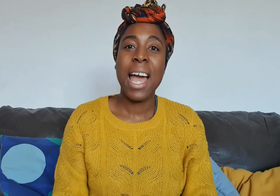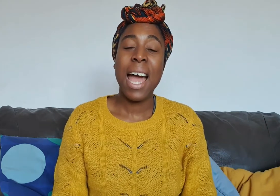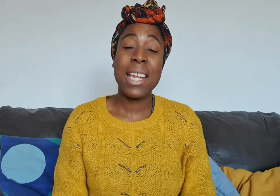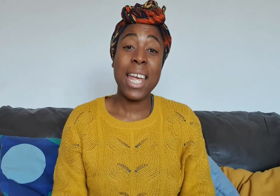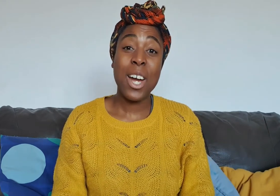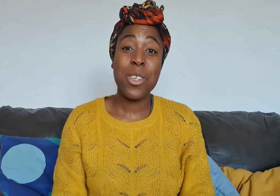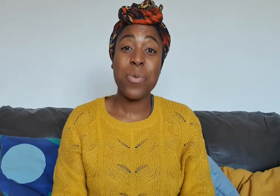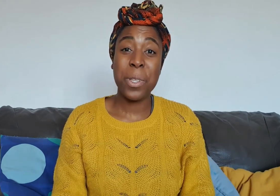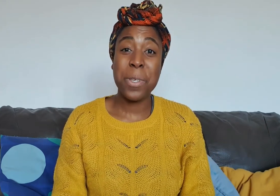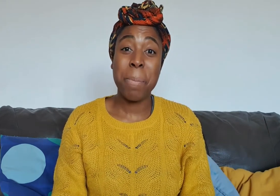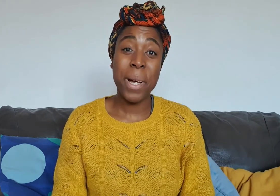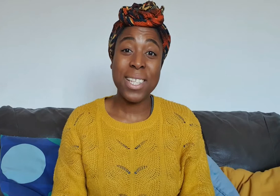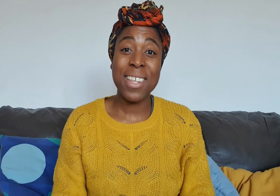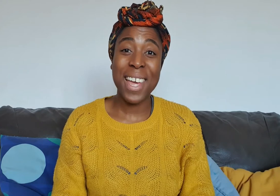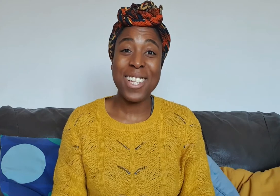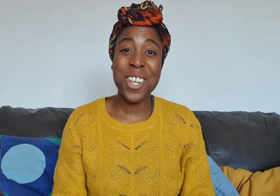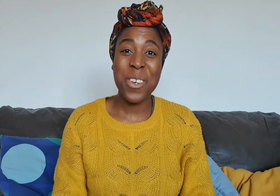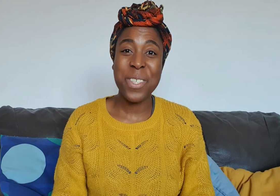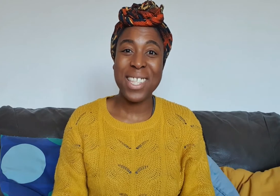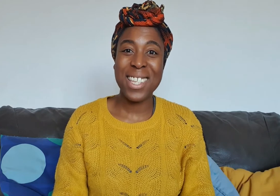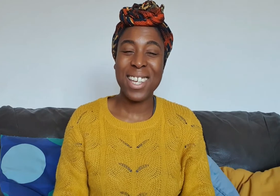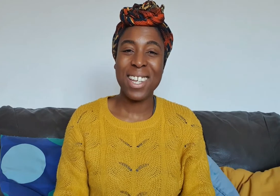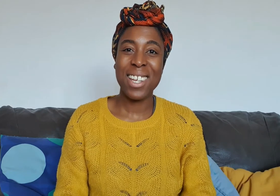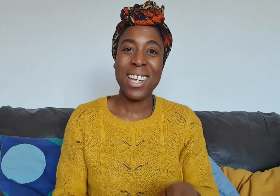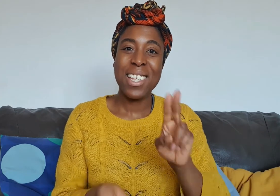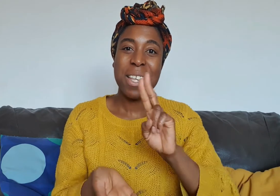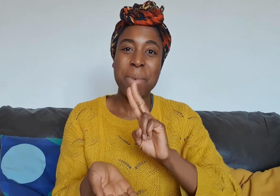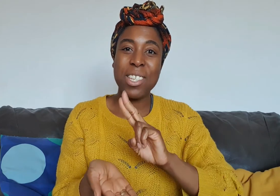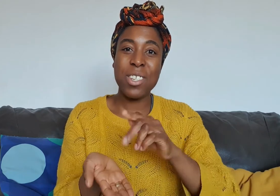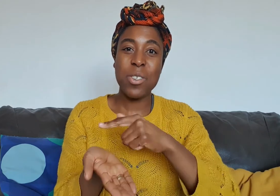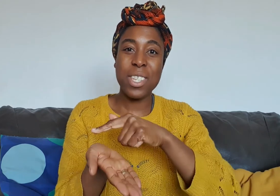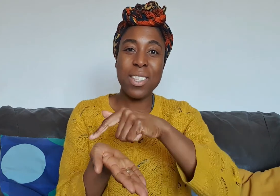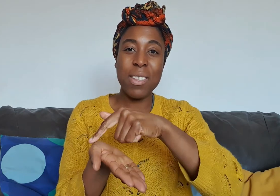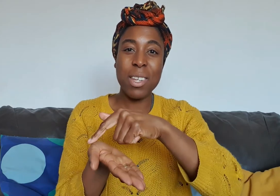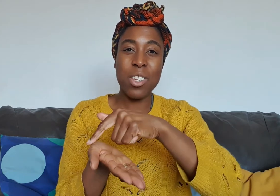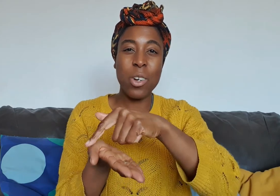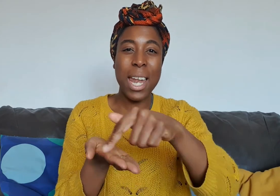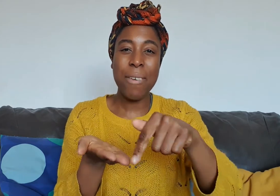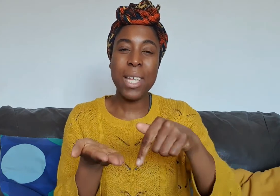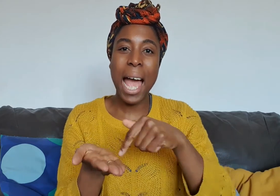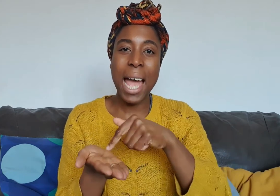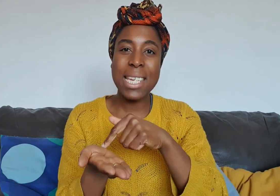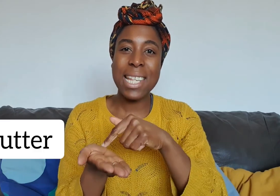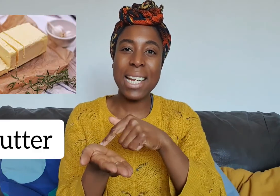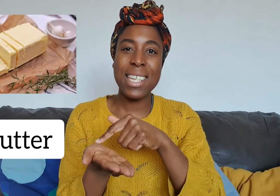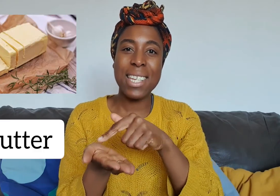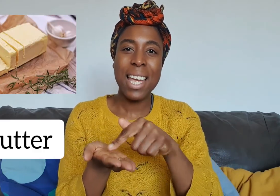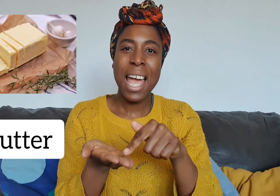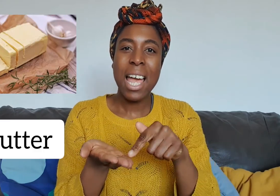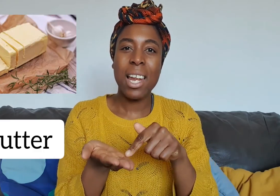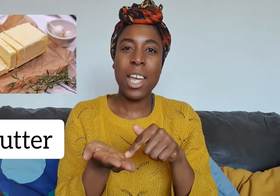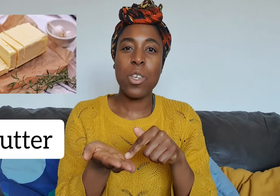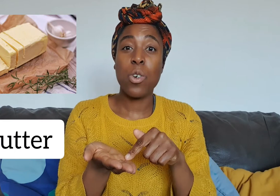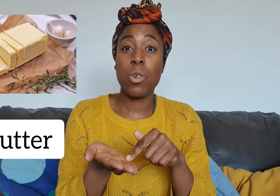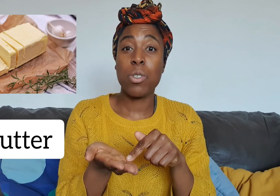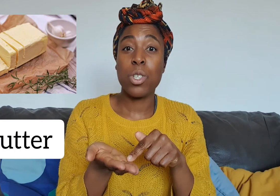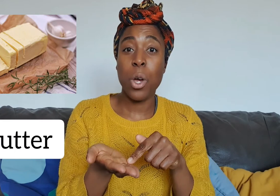And now you want to butter that toast. So imagine your left hand is acting like your